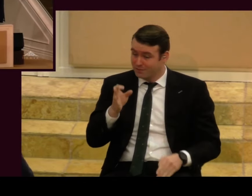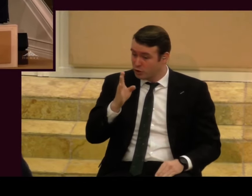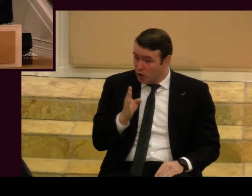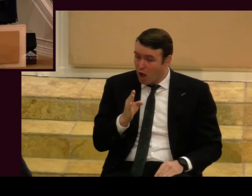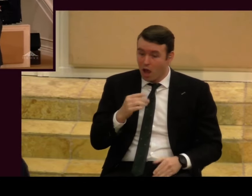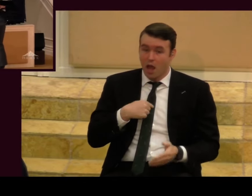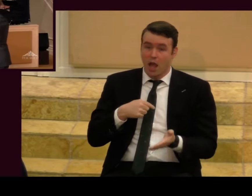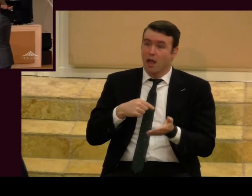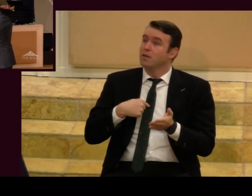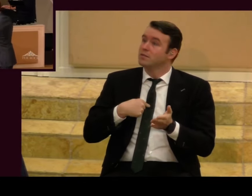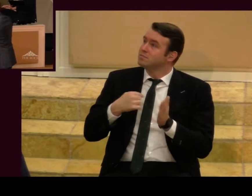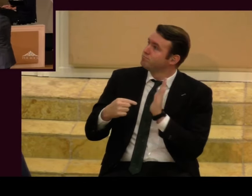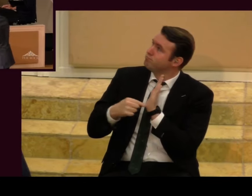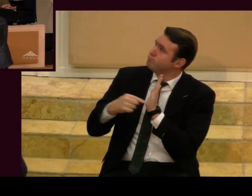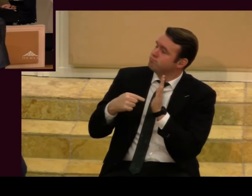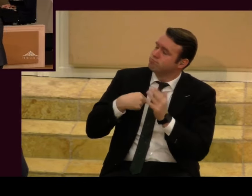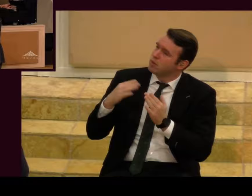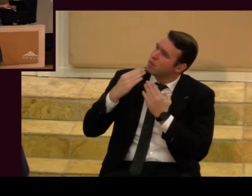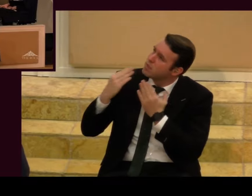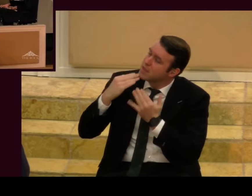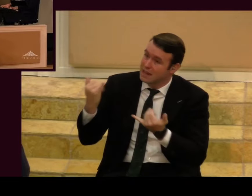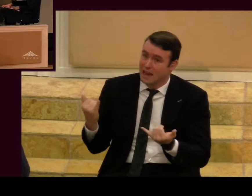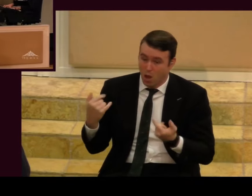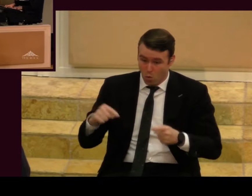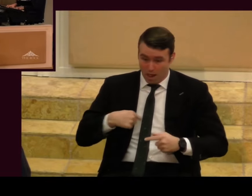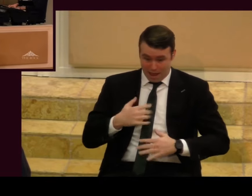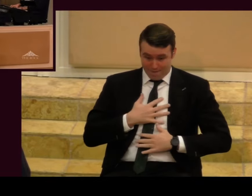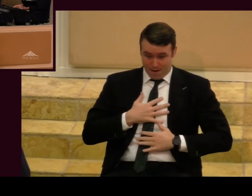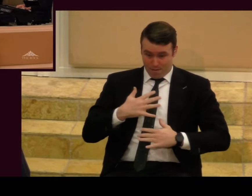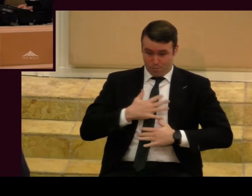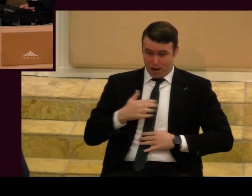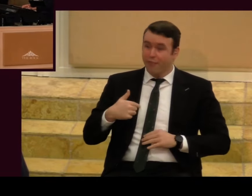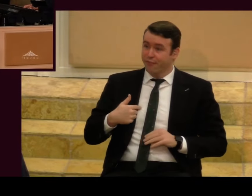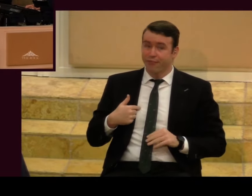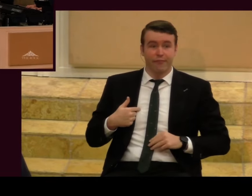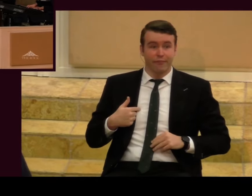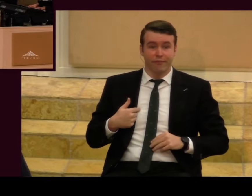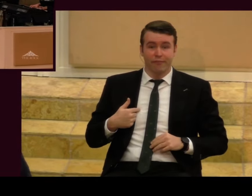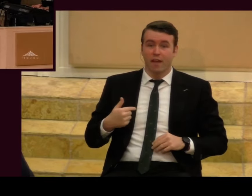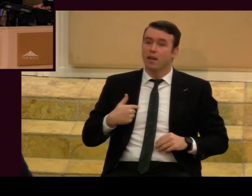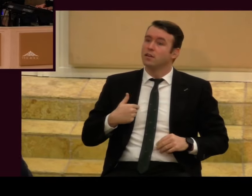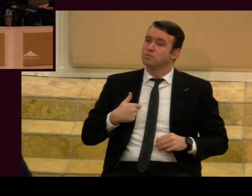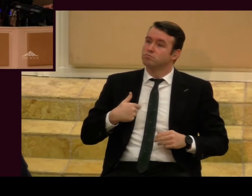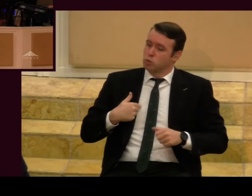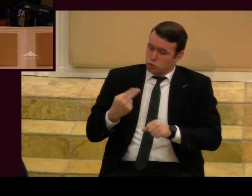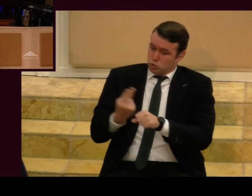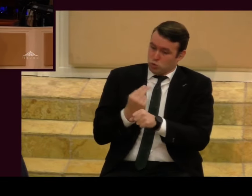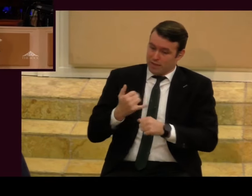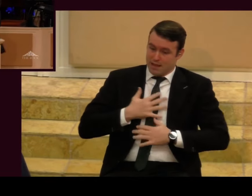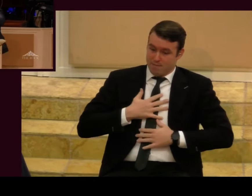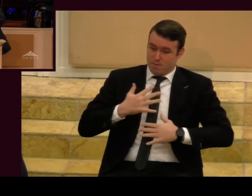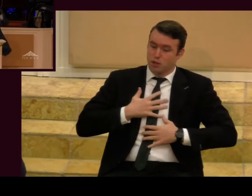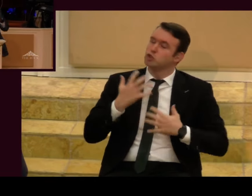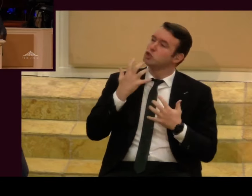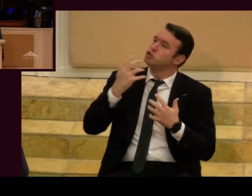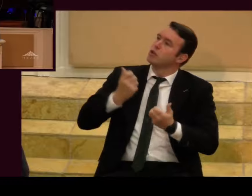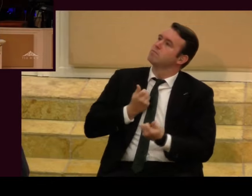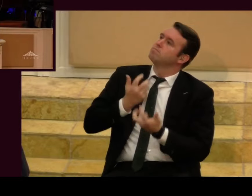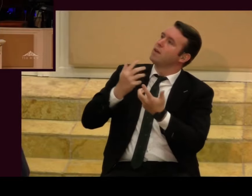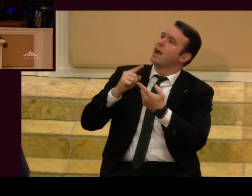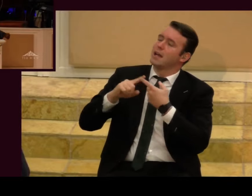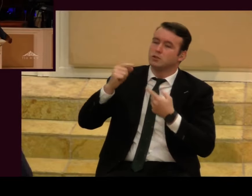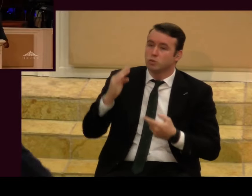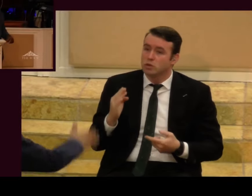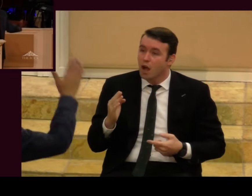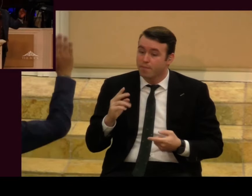God, and I've got to pay my vows now. While I've got breath in my body, I'm going to use this breath to shout unto